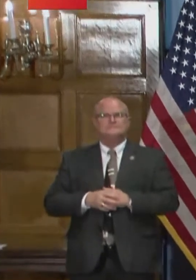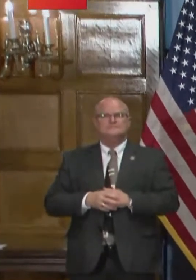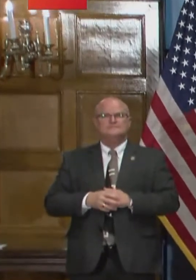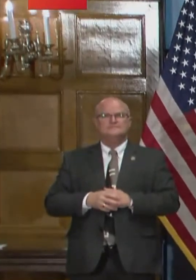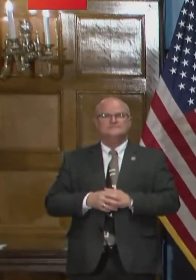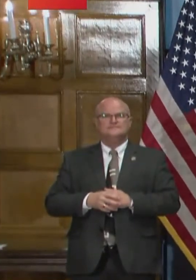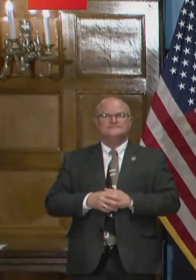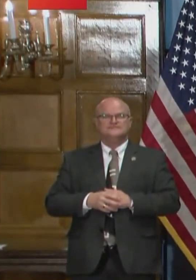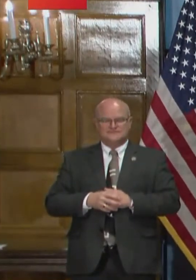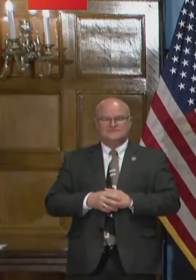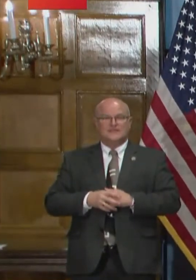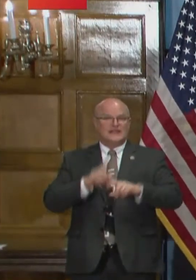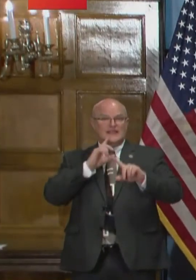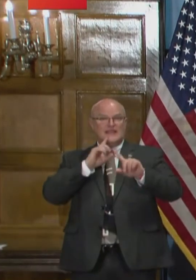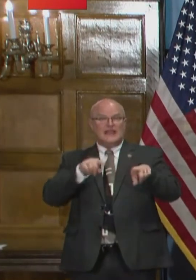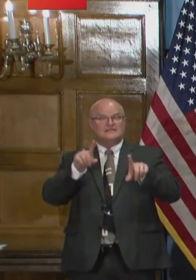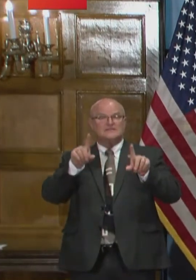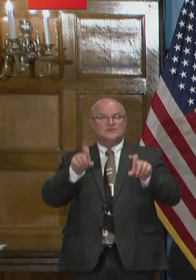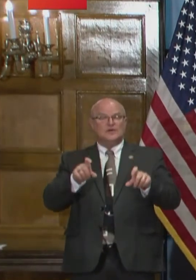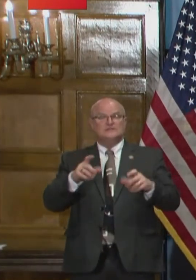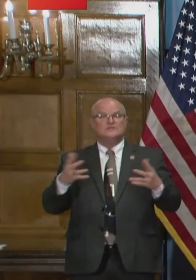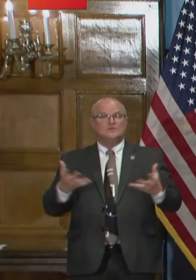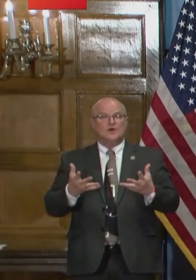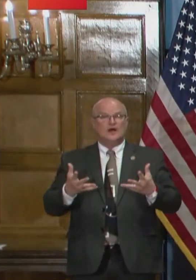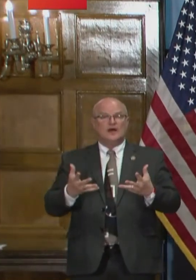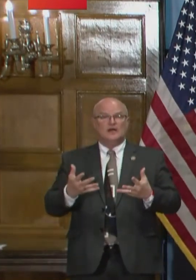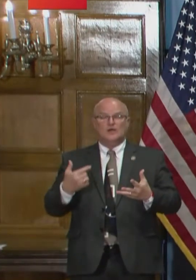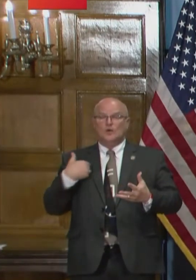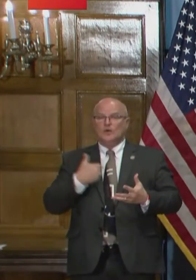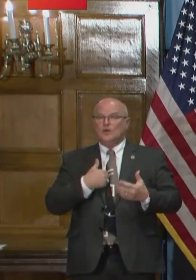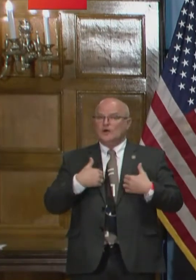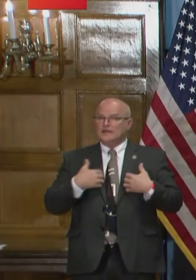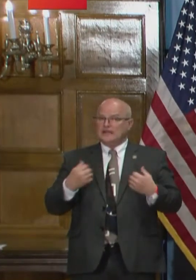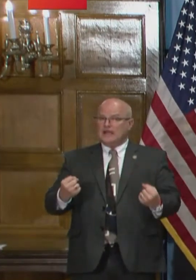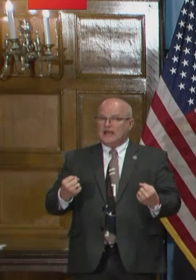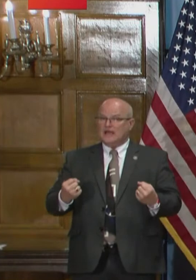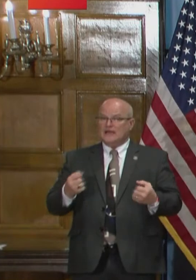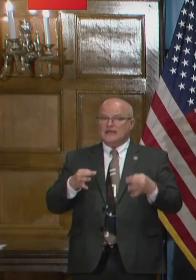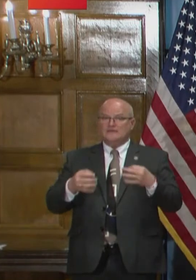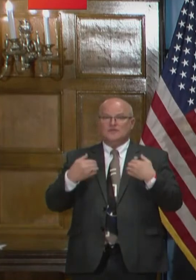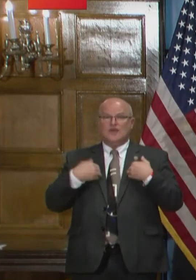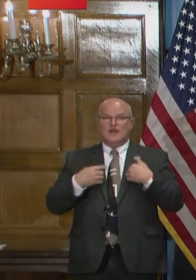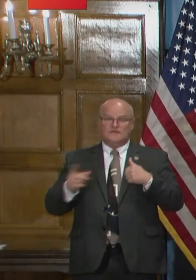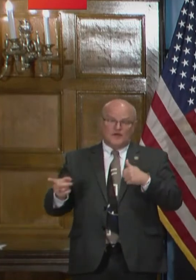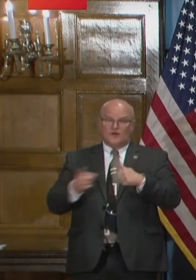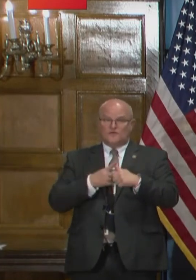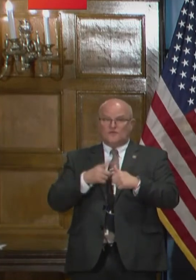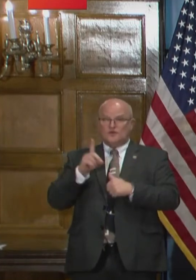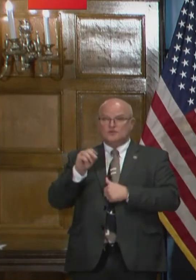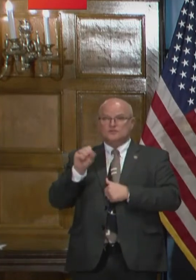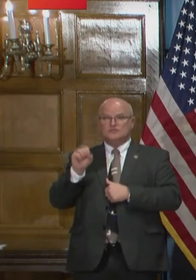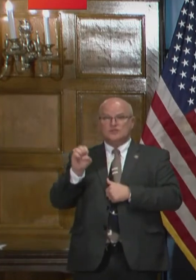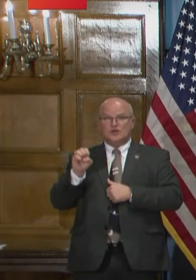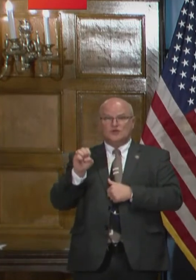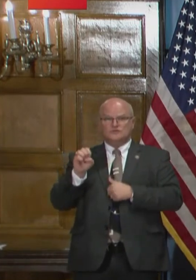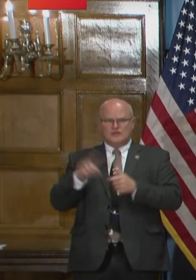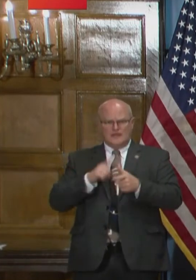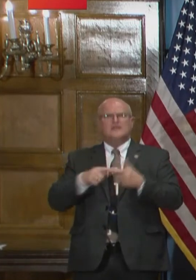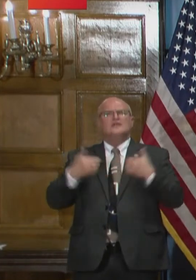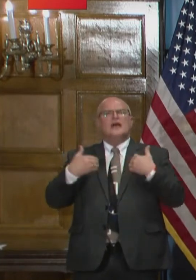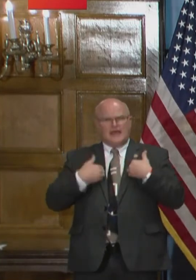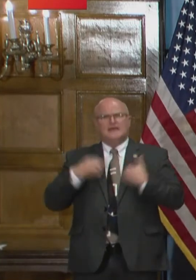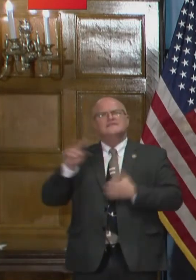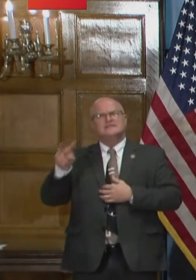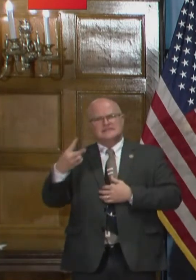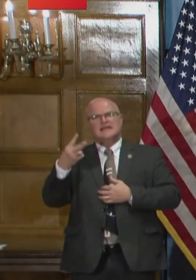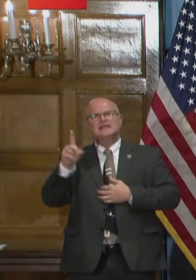Well, the answer to the question is that we want them to have confidence that if you've got a first dose, then you're going to get the second